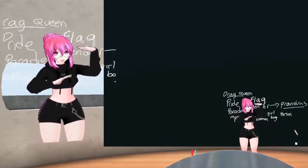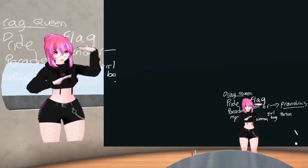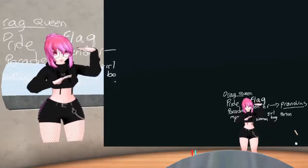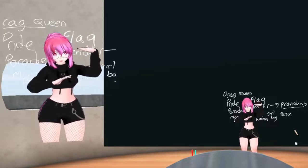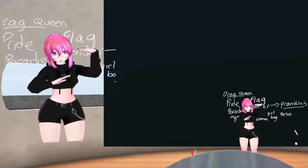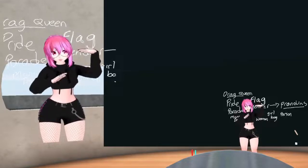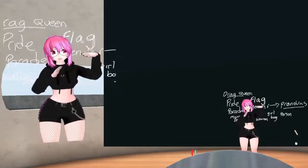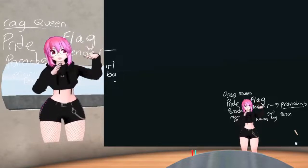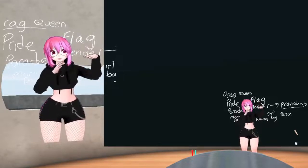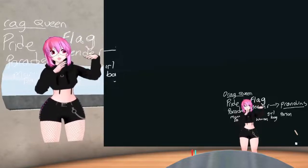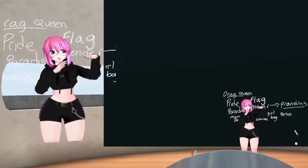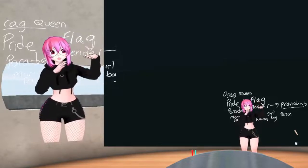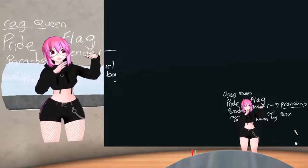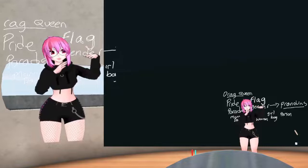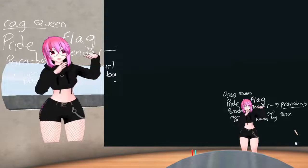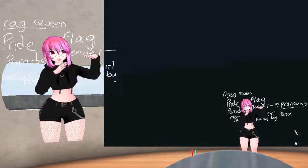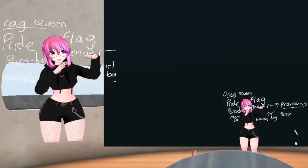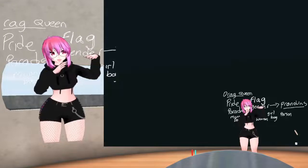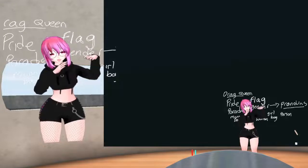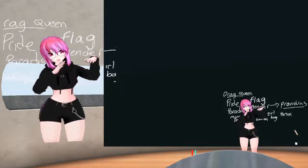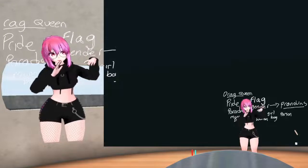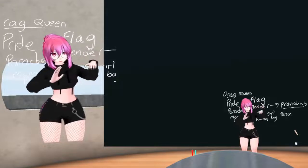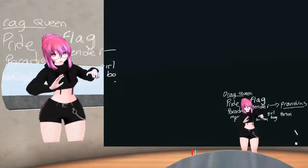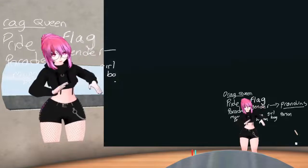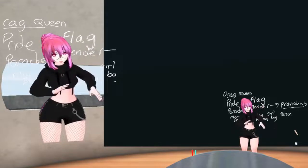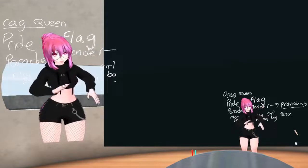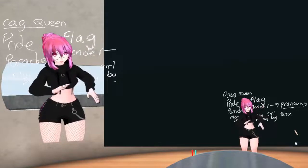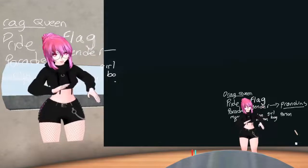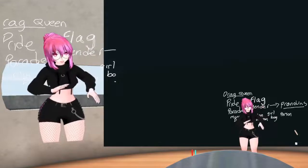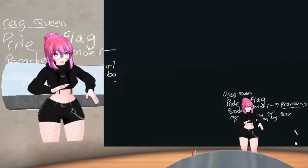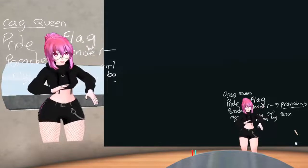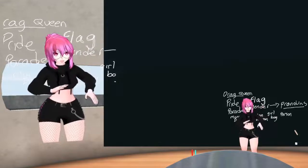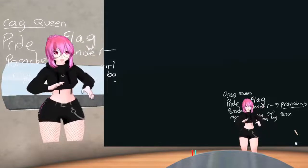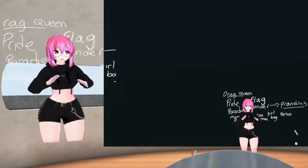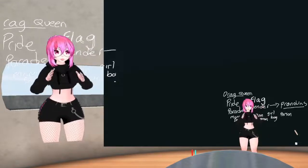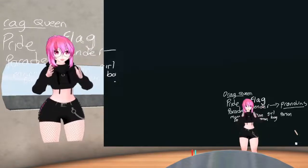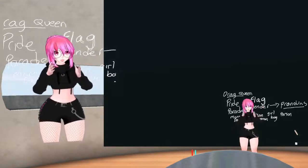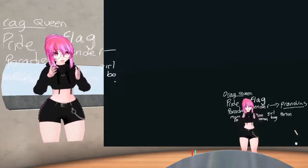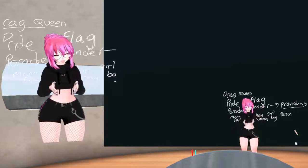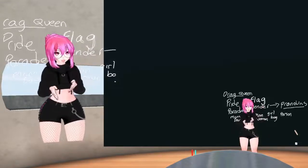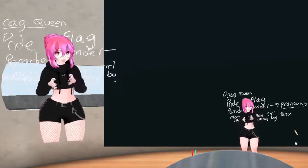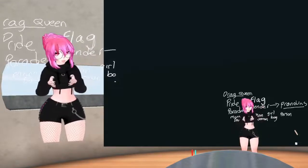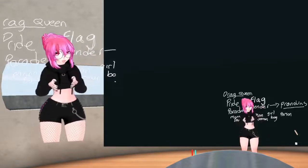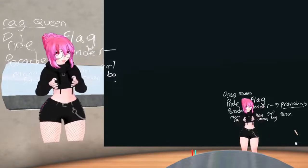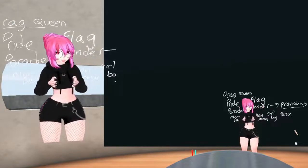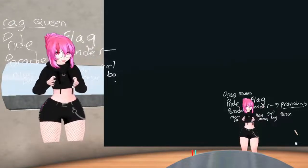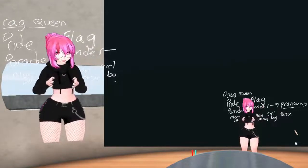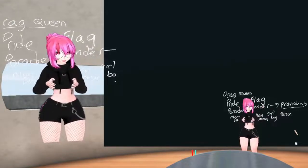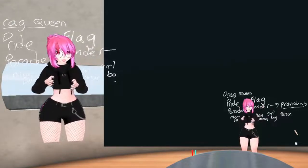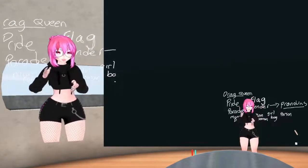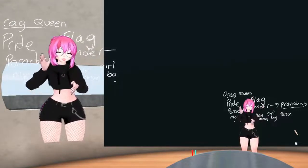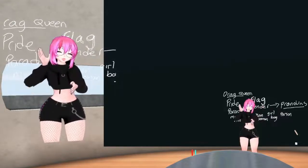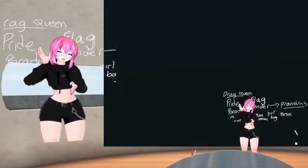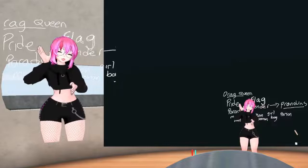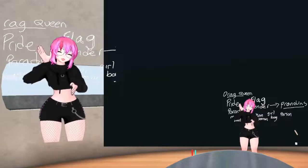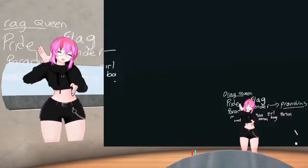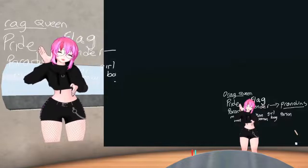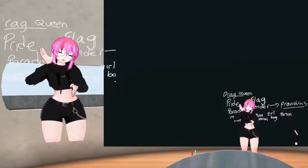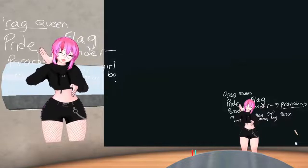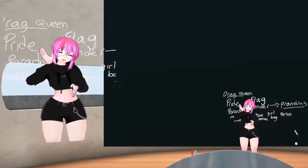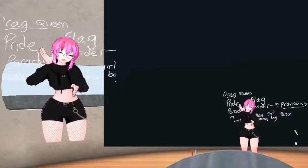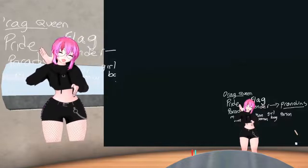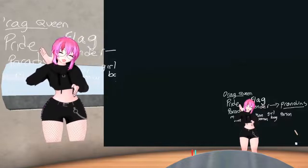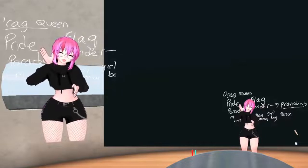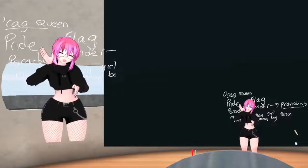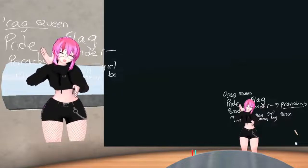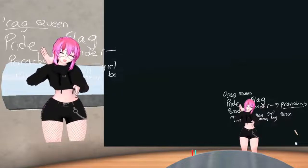my chest. Man. Woman is my chin down to my chest. And then like a non-binary person would be